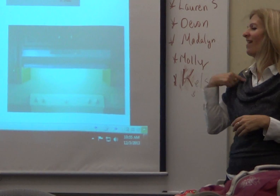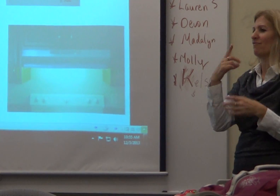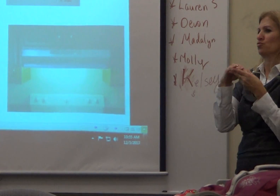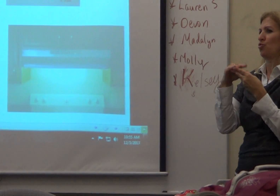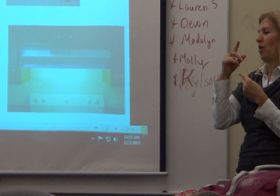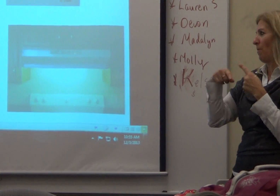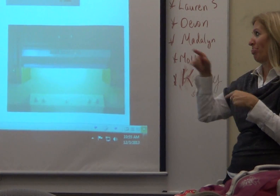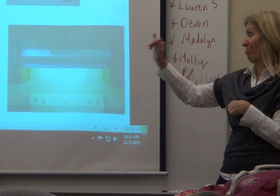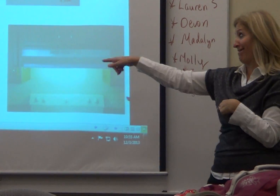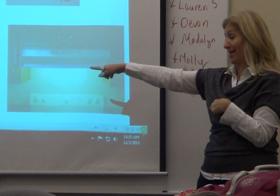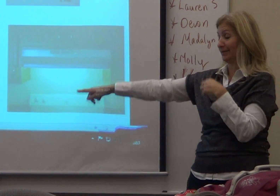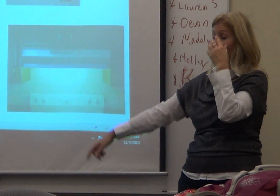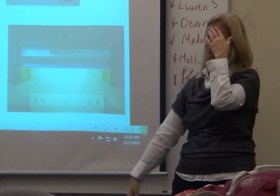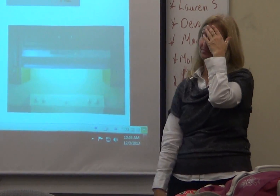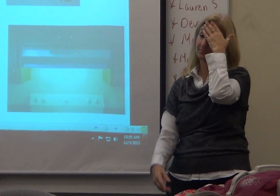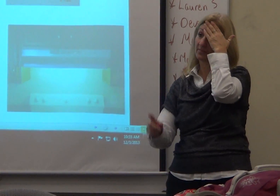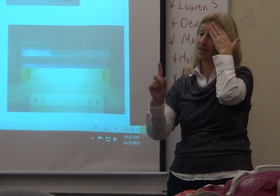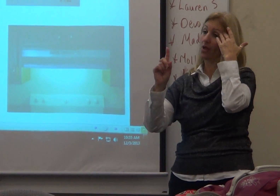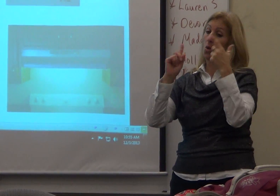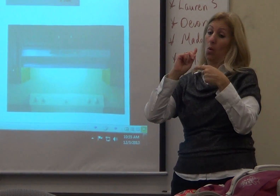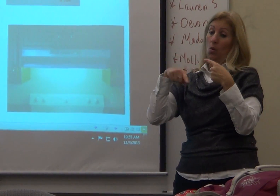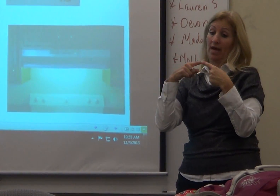I also use this at my house.